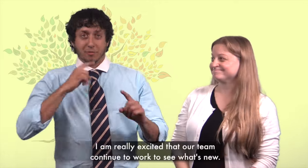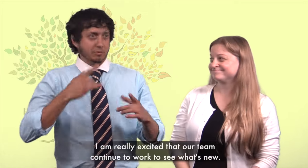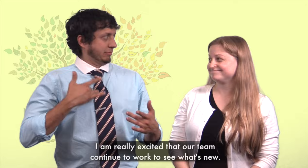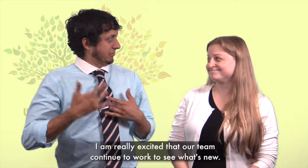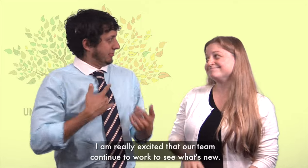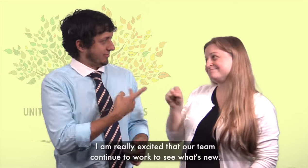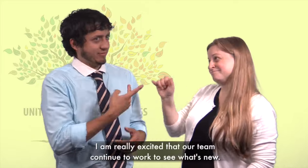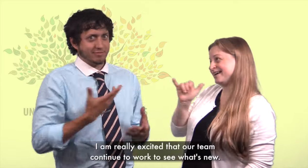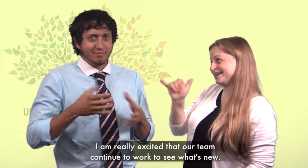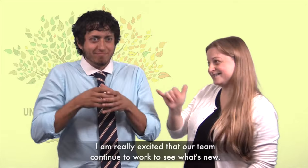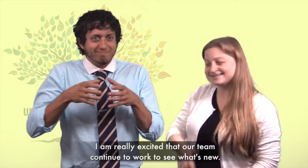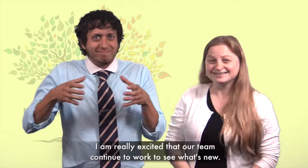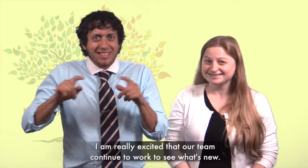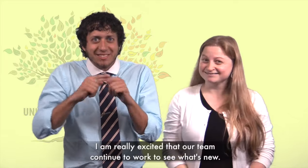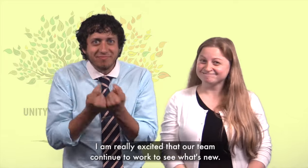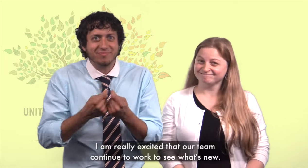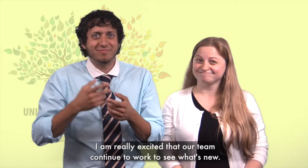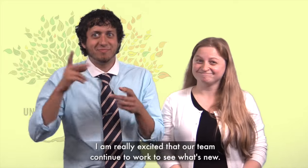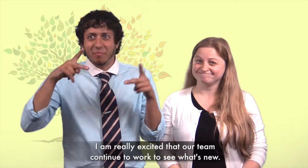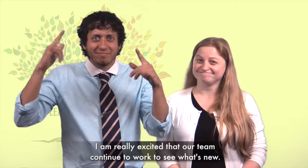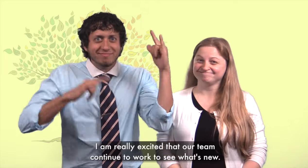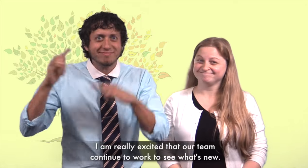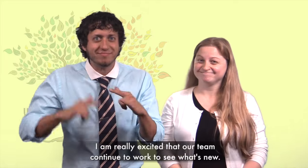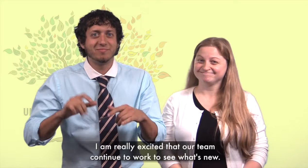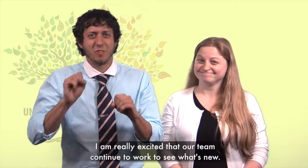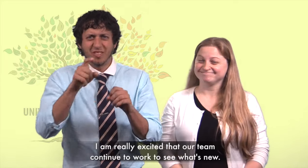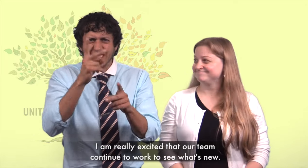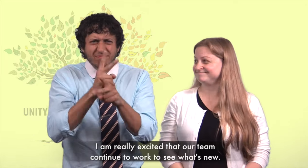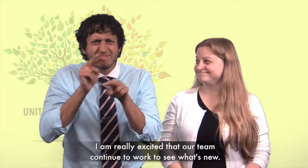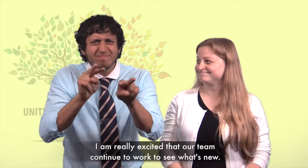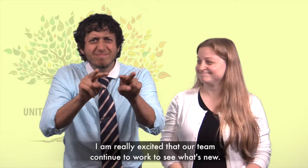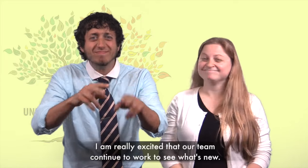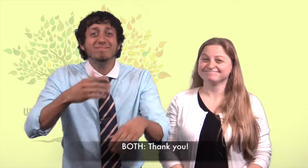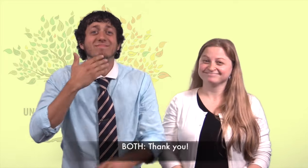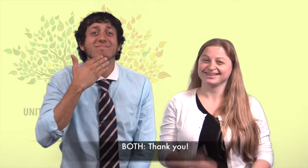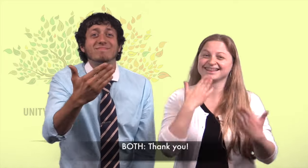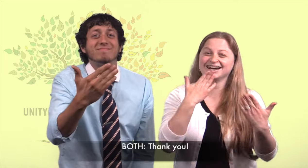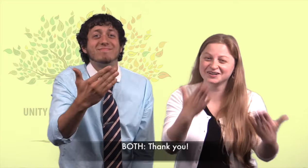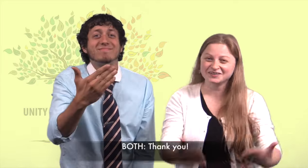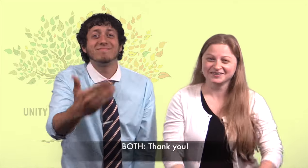so excited that our team has continued to grow, and we're excited to see what's new. Thank you! Thank you!